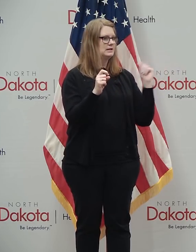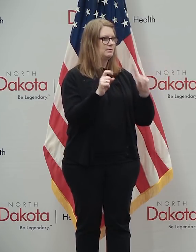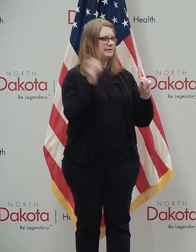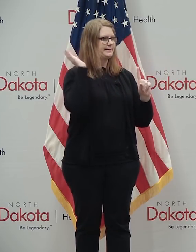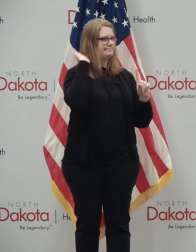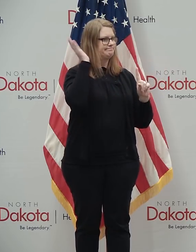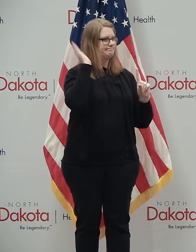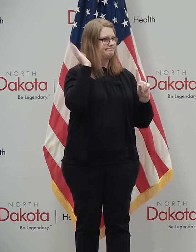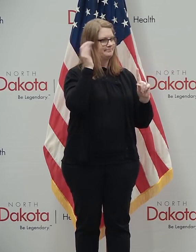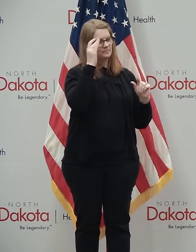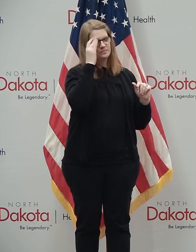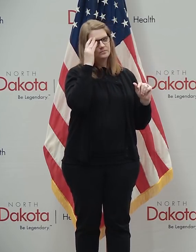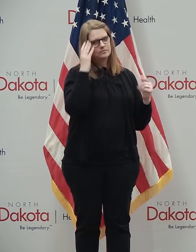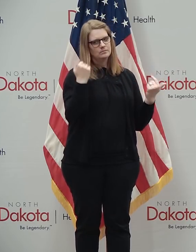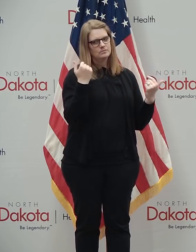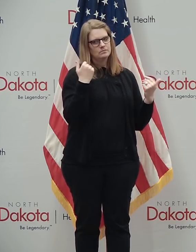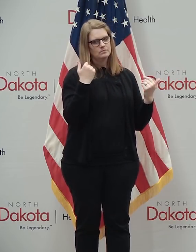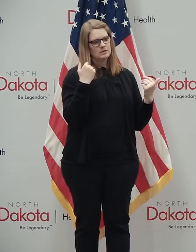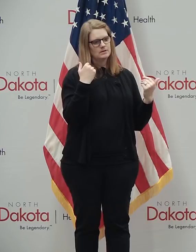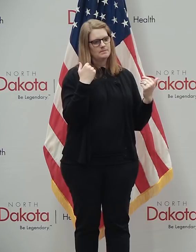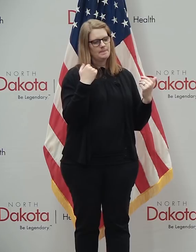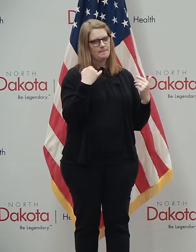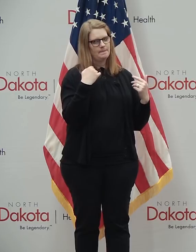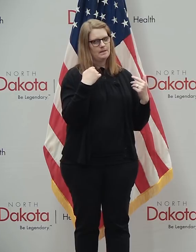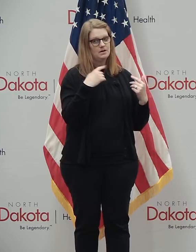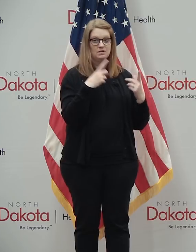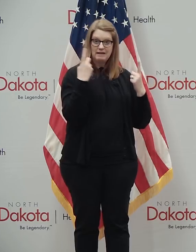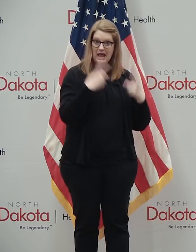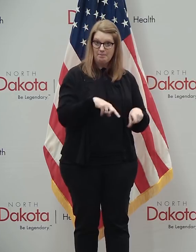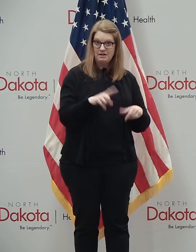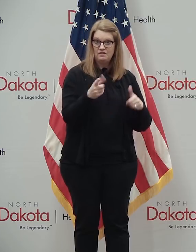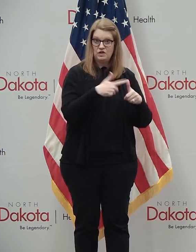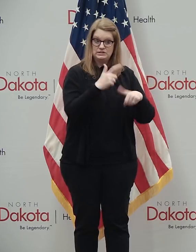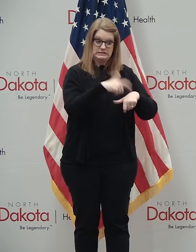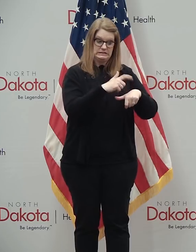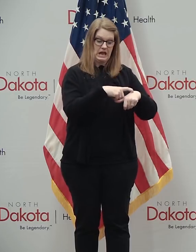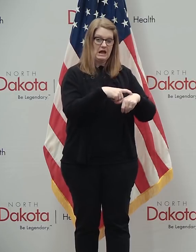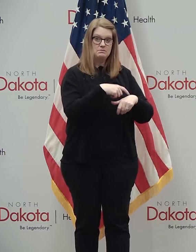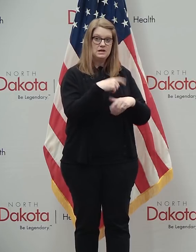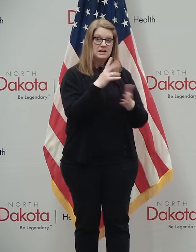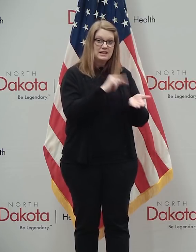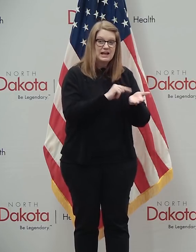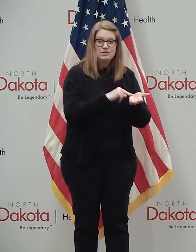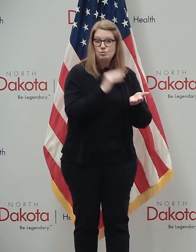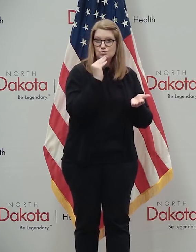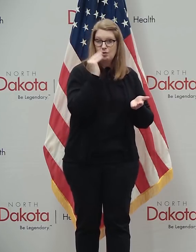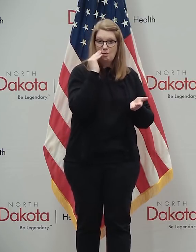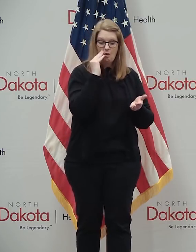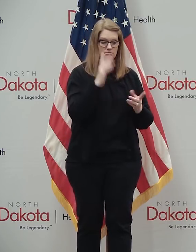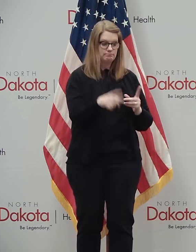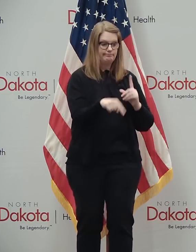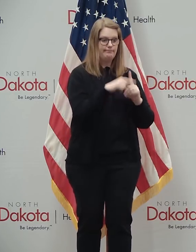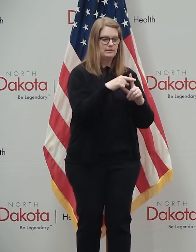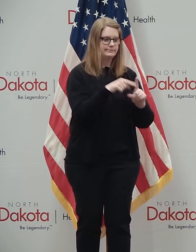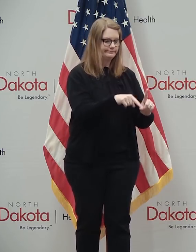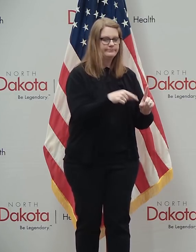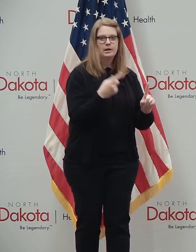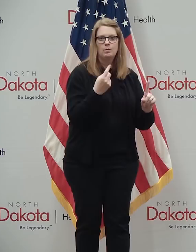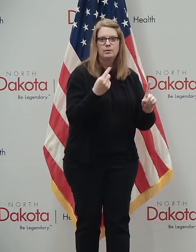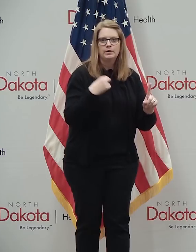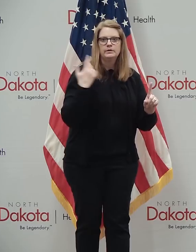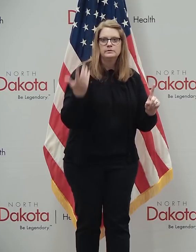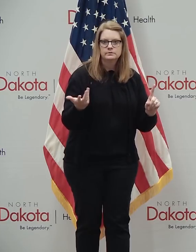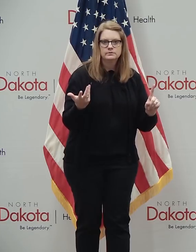about when we get positives for the first time in a long-term care facility, what are our next